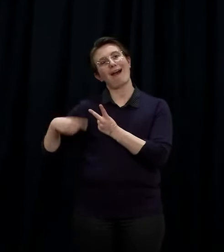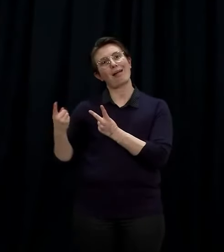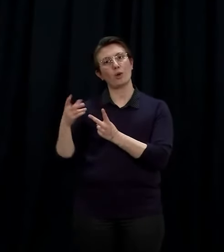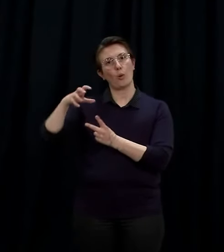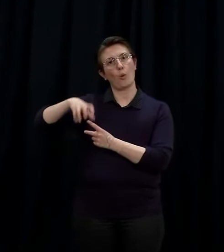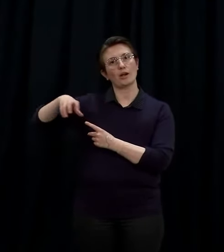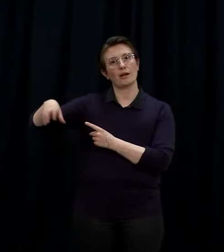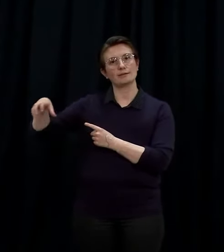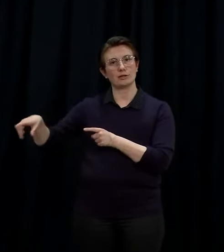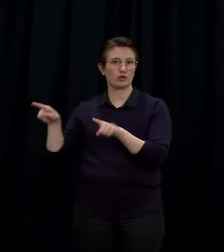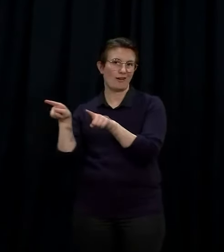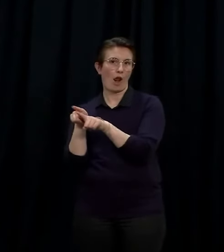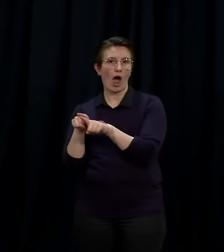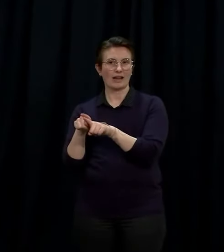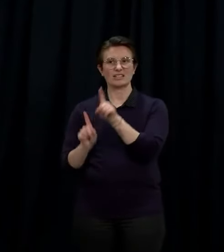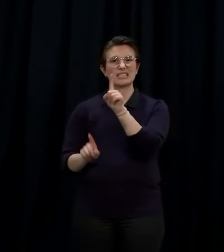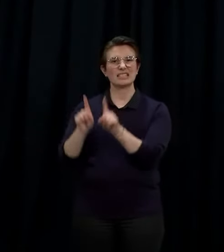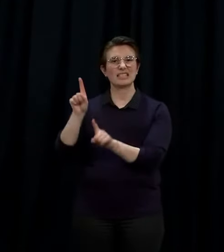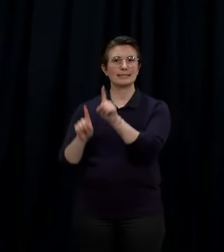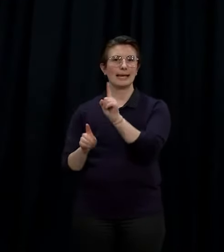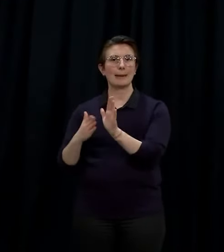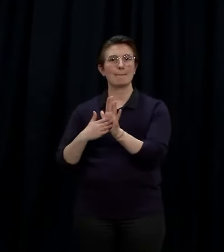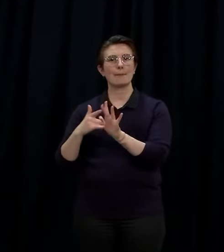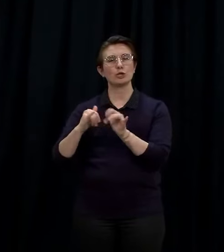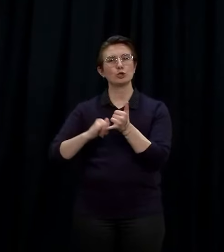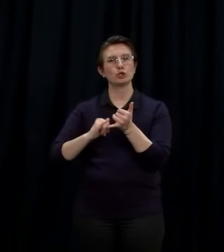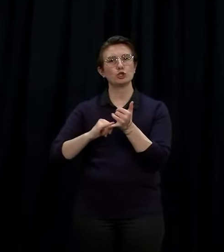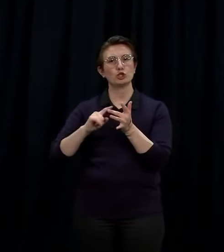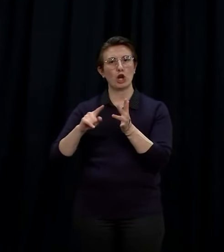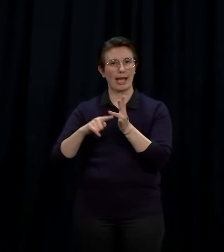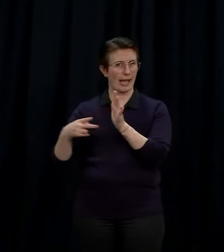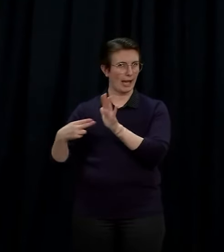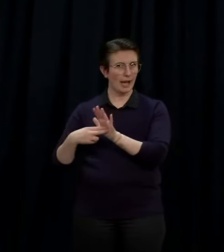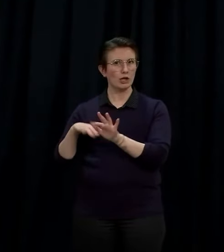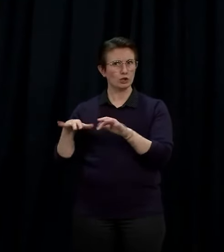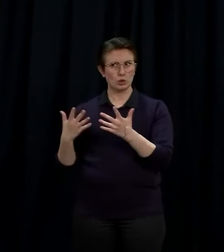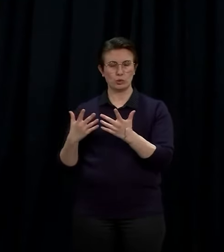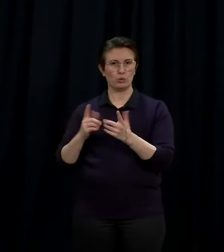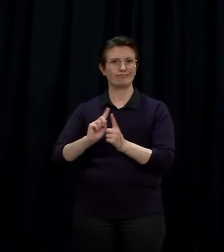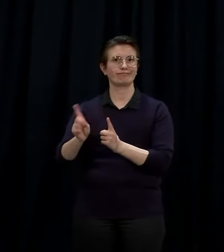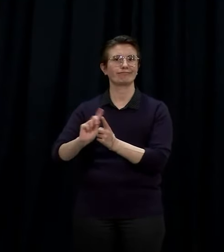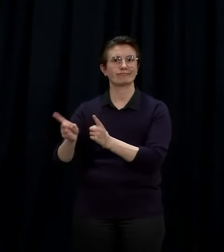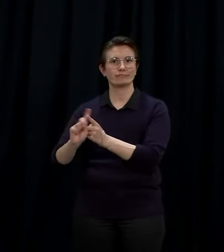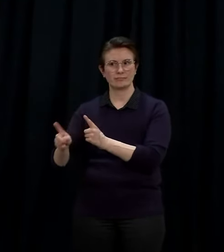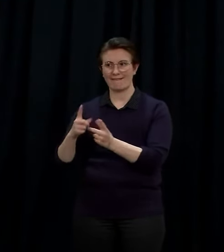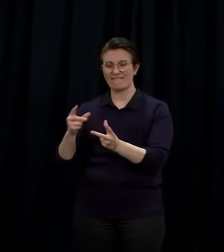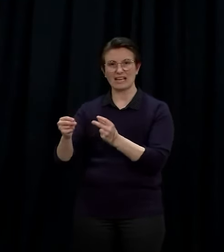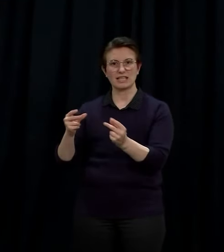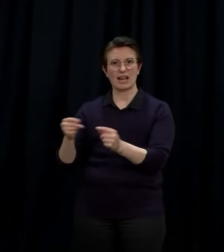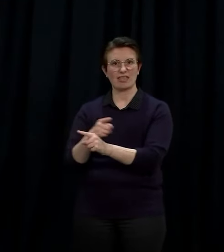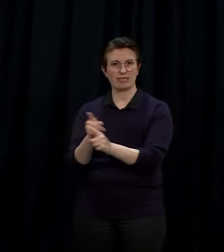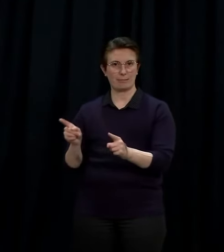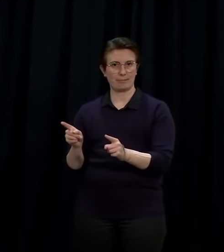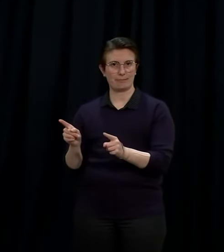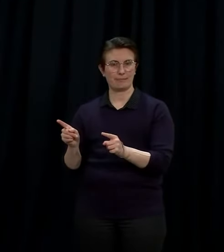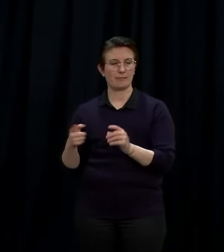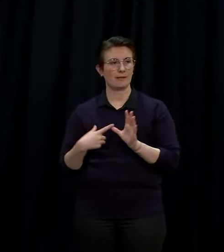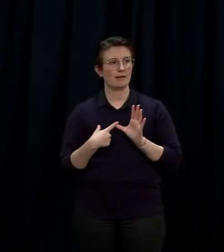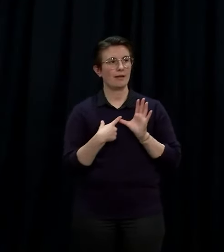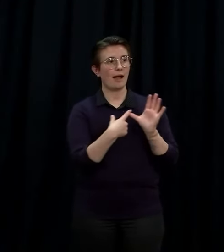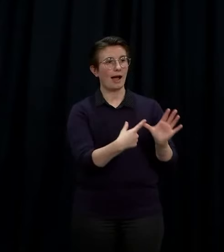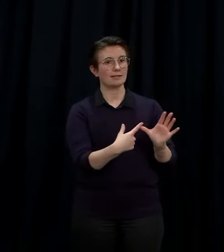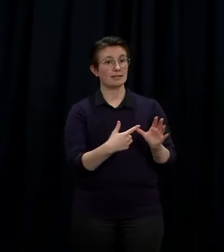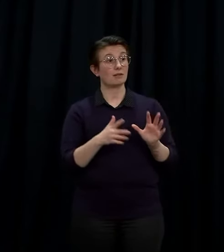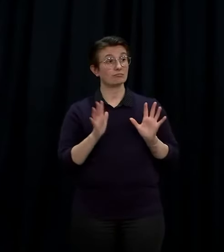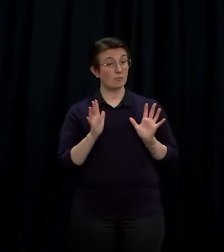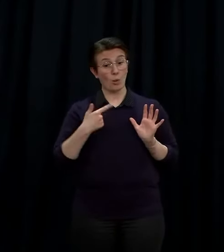the providers who have direct staff that interface with the homeless community. So already, for instance, the Auckland City